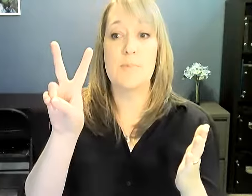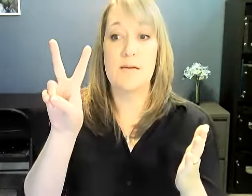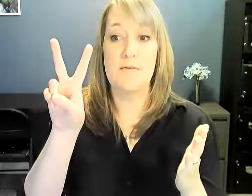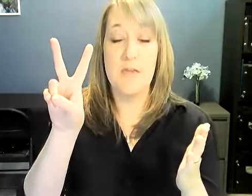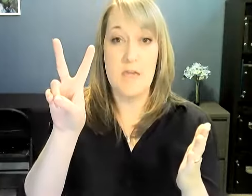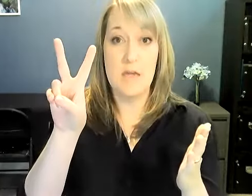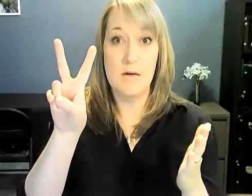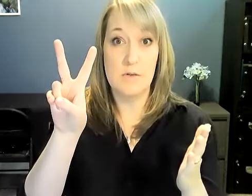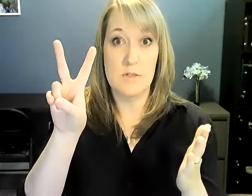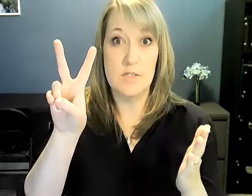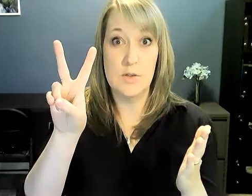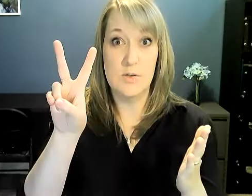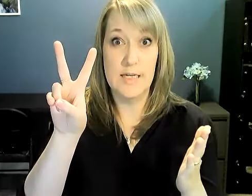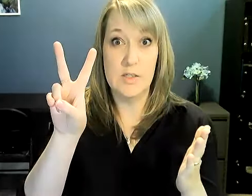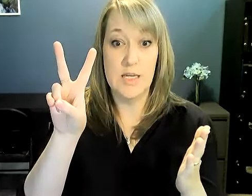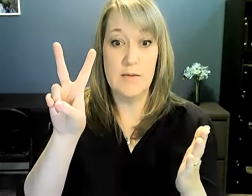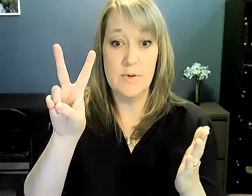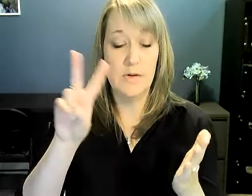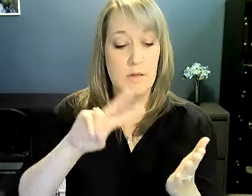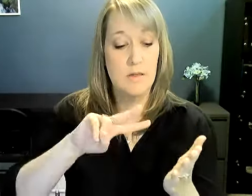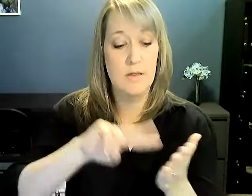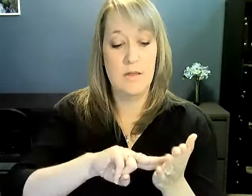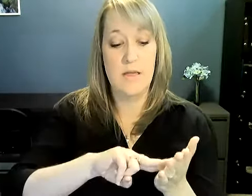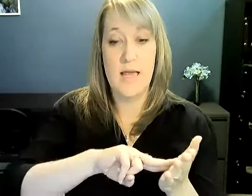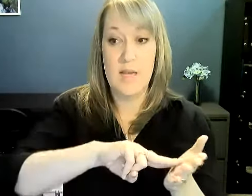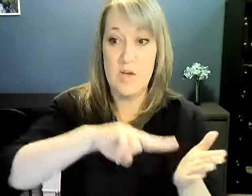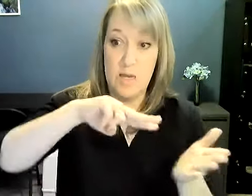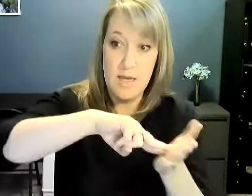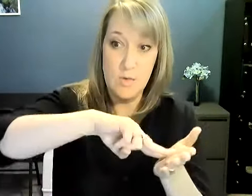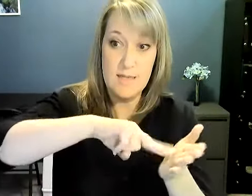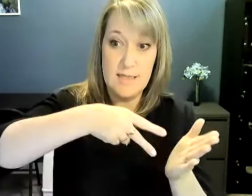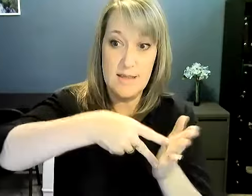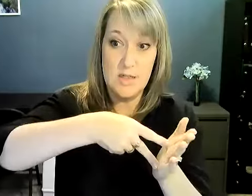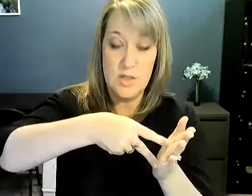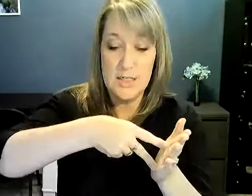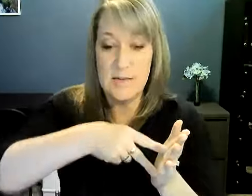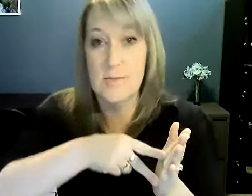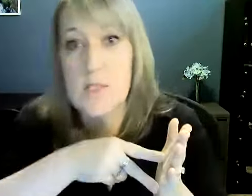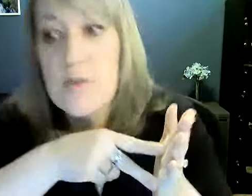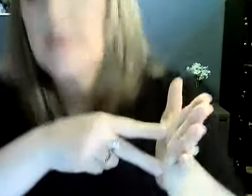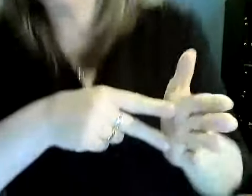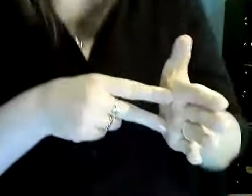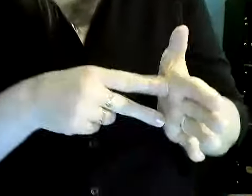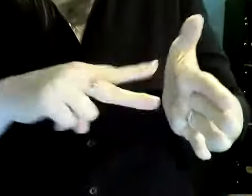be a V or a 2 hand shape, and you hit once and then turn it. So let me show you that again.